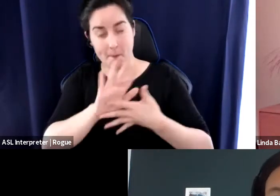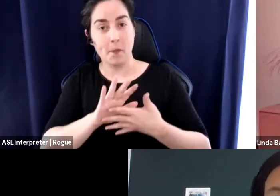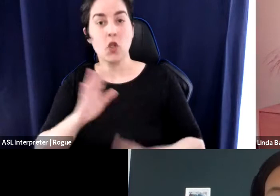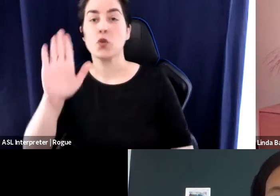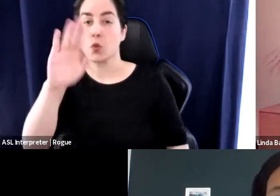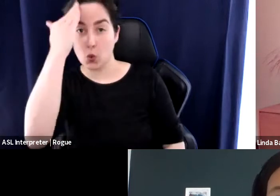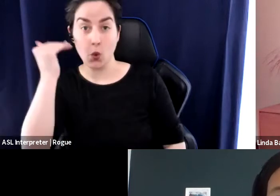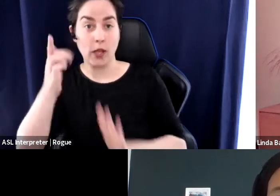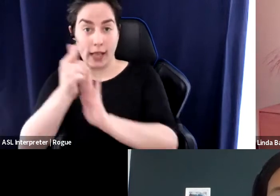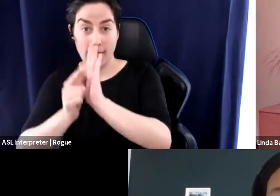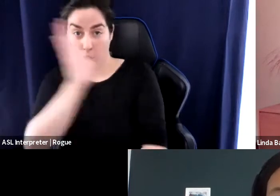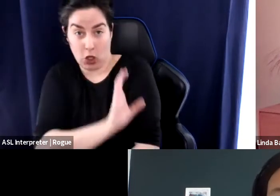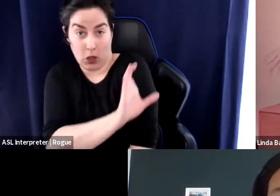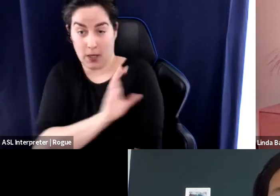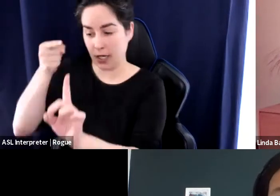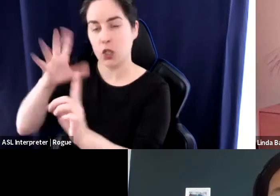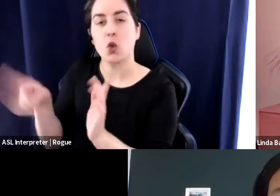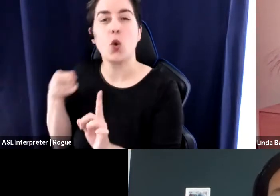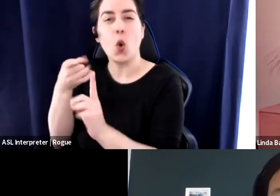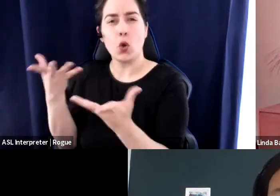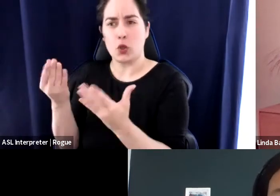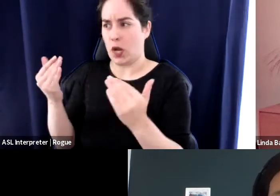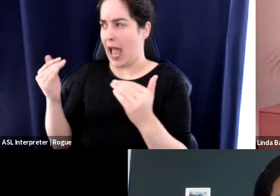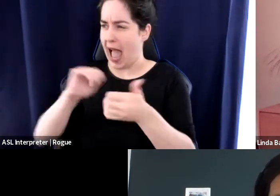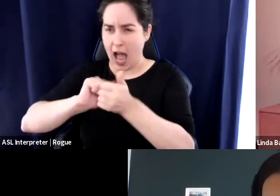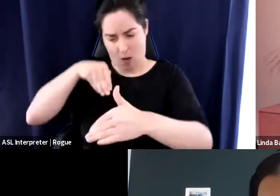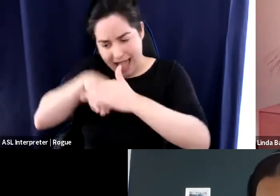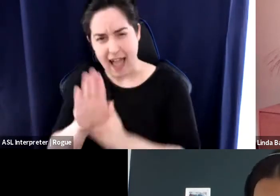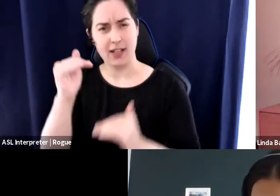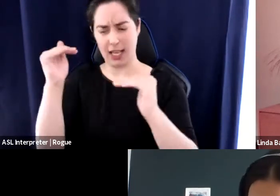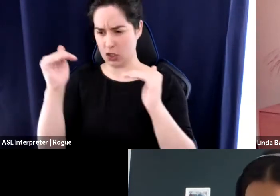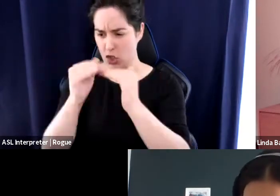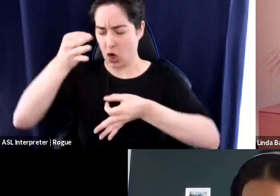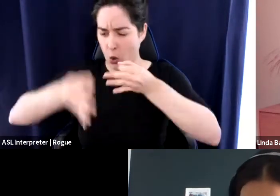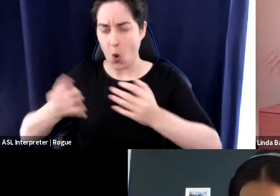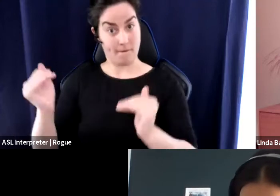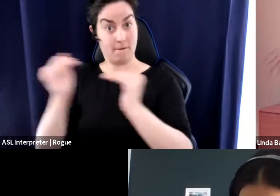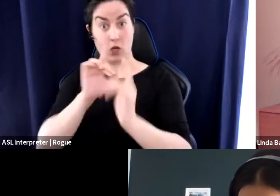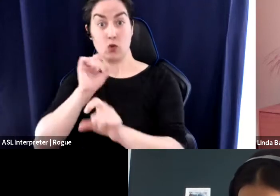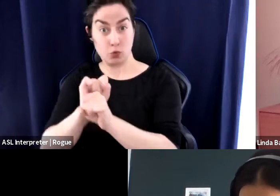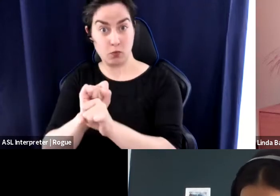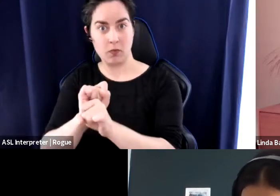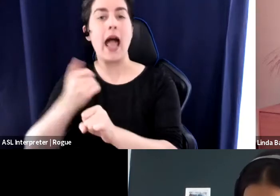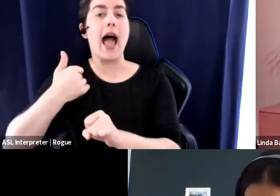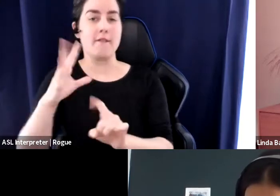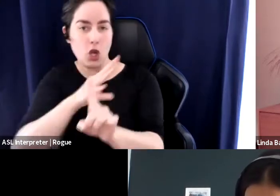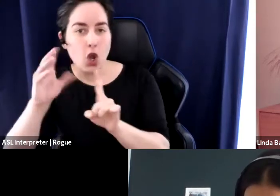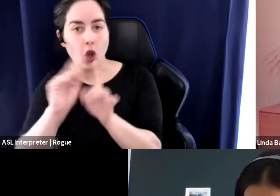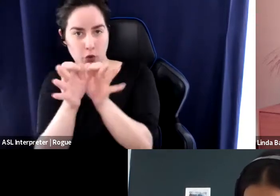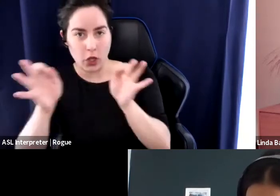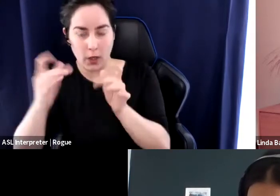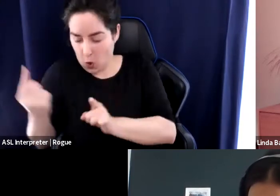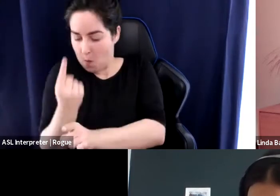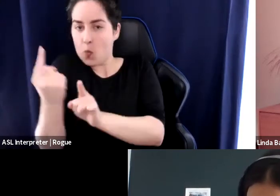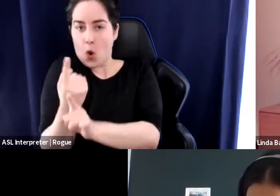Clinic, which aims to improve access to justice for Korean Canadians by providing culturally and linguistically